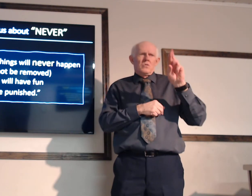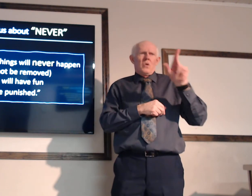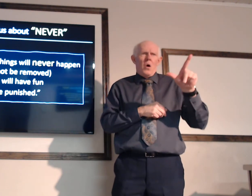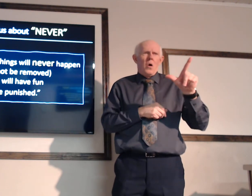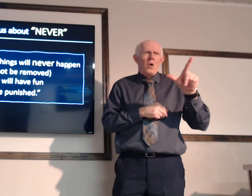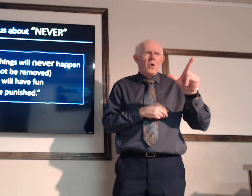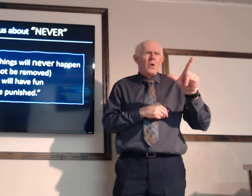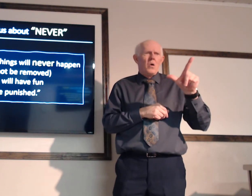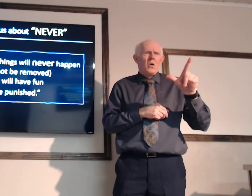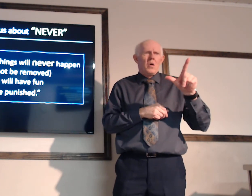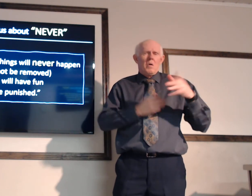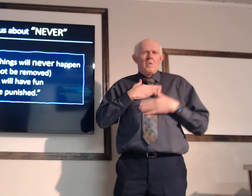We're punished in our soul.